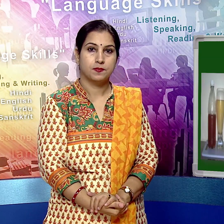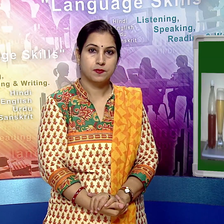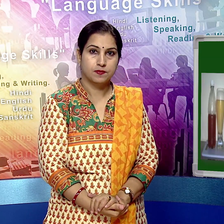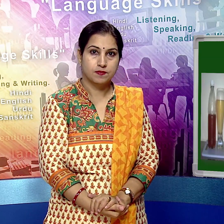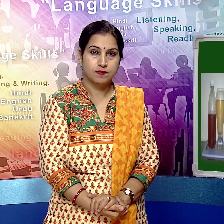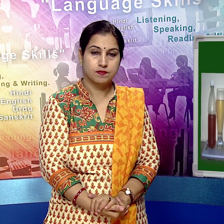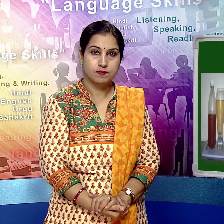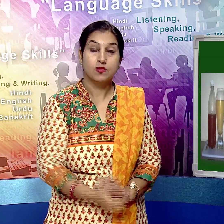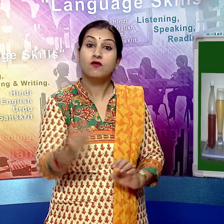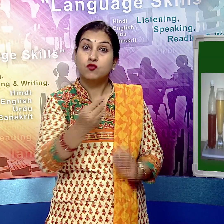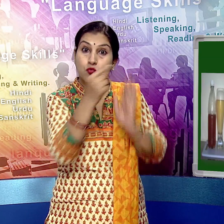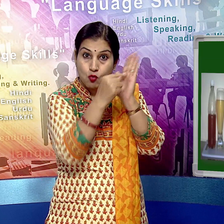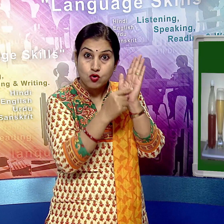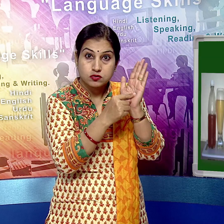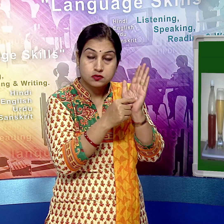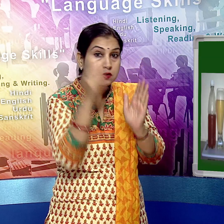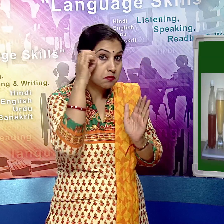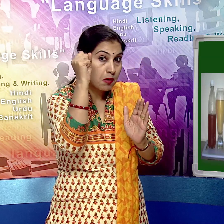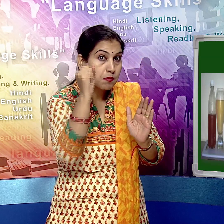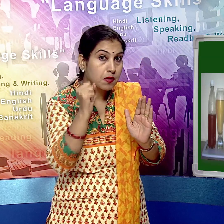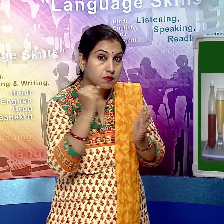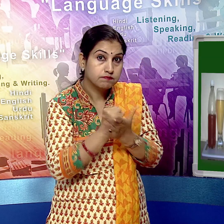Now, few points to remember.